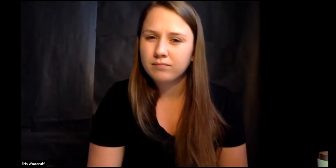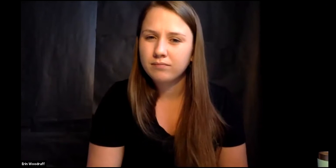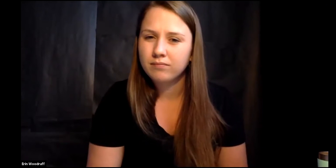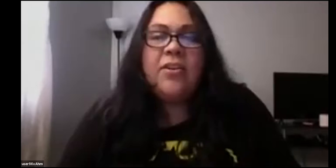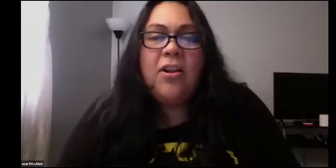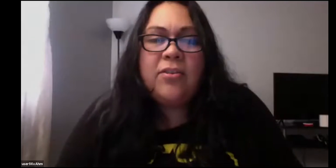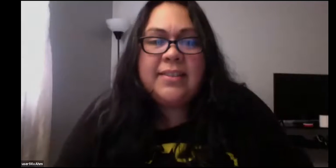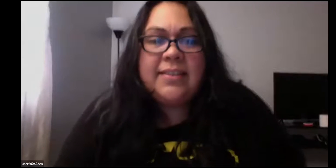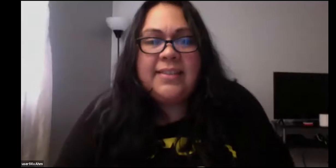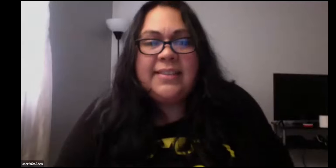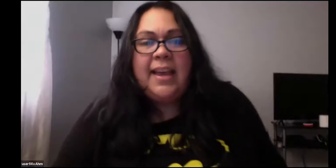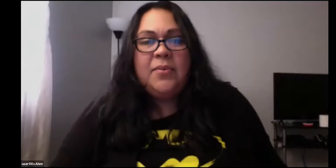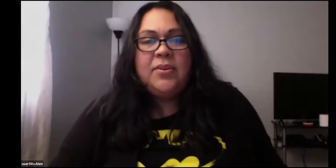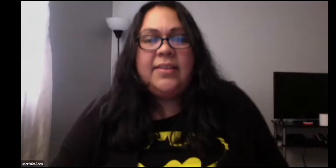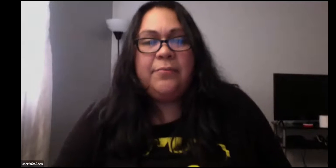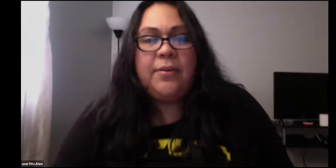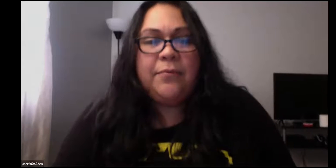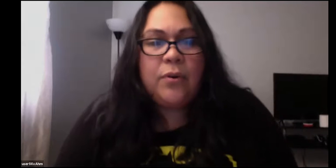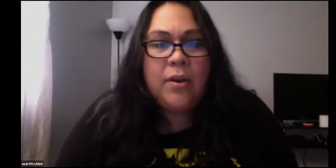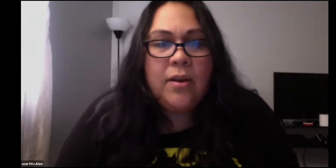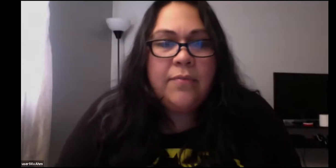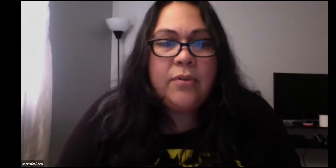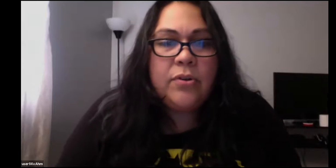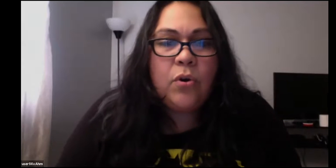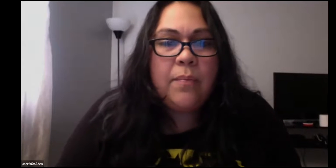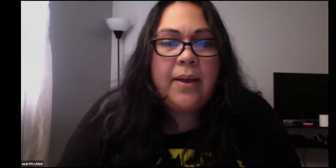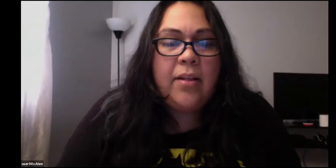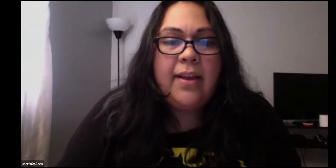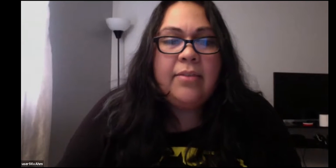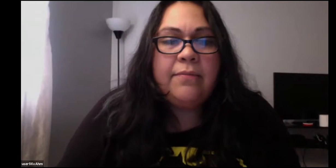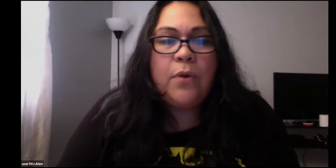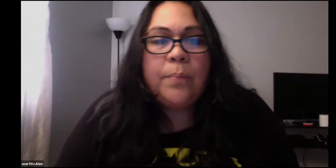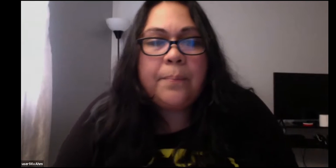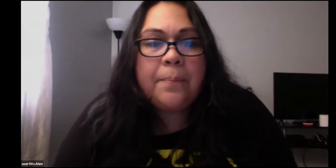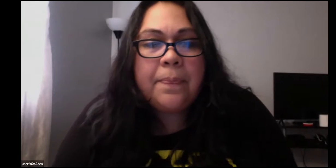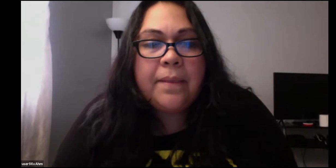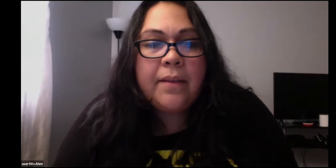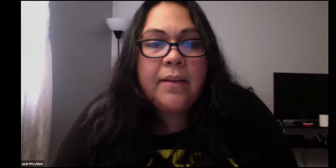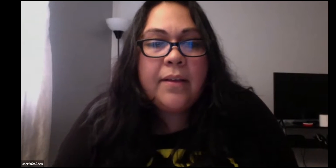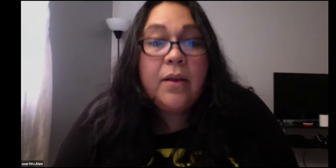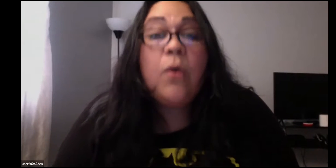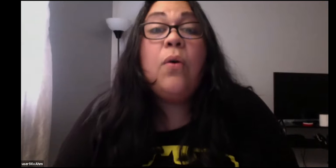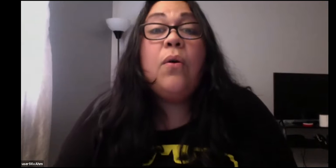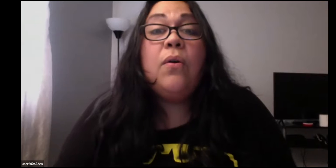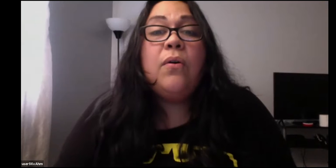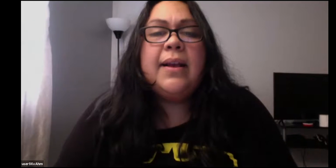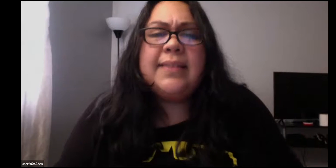The color, is it the same or different for the doorbell and the phone? Oh, it has like a